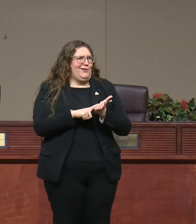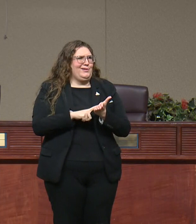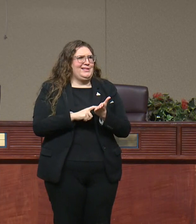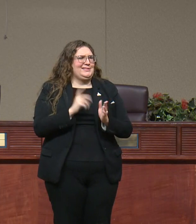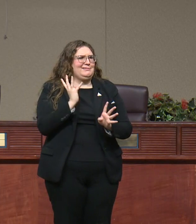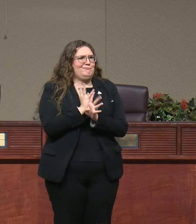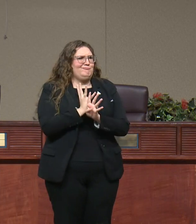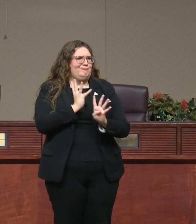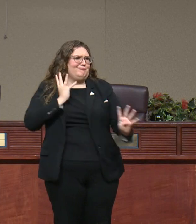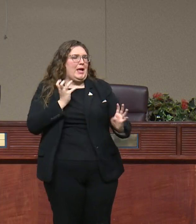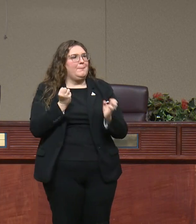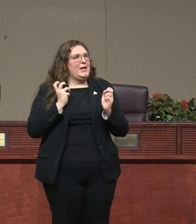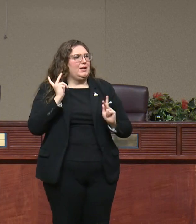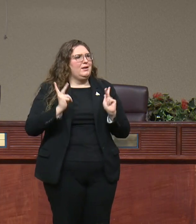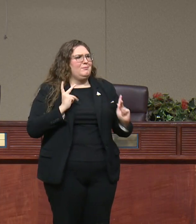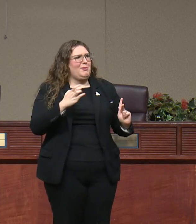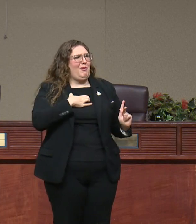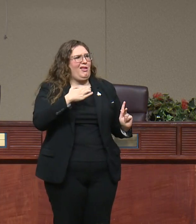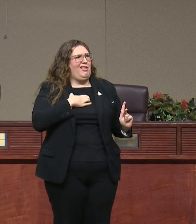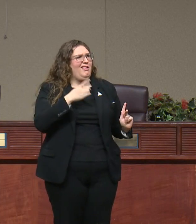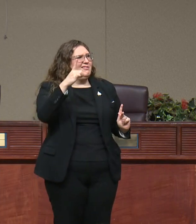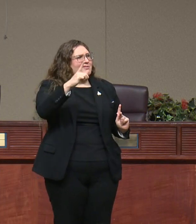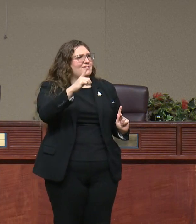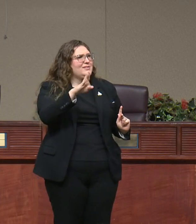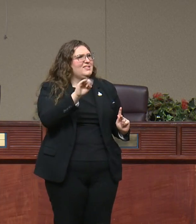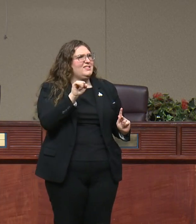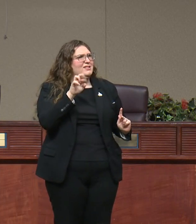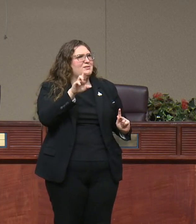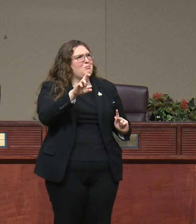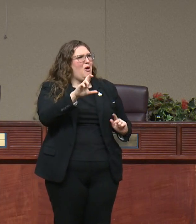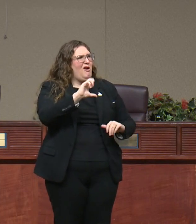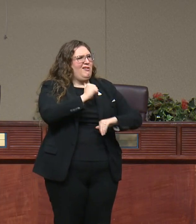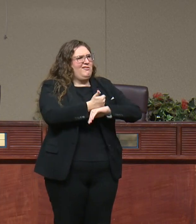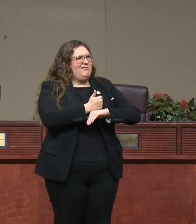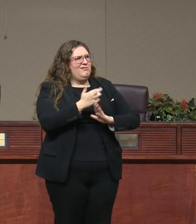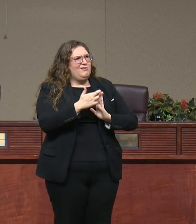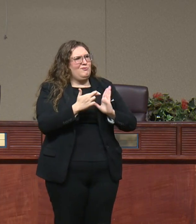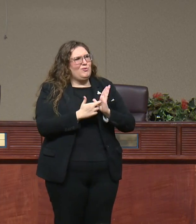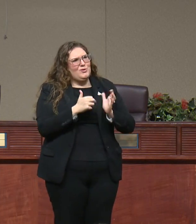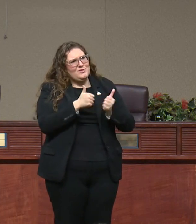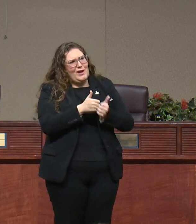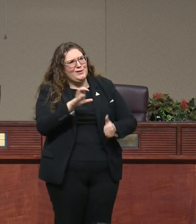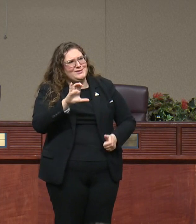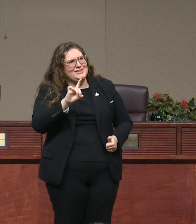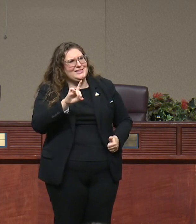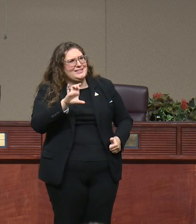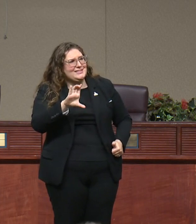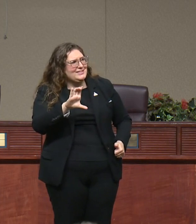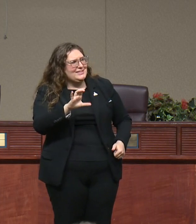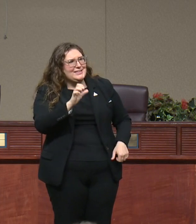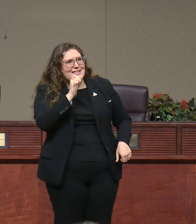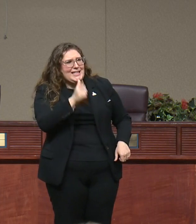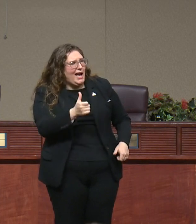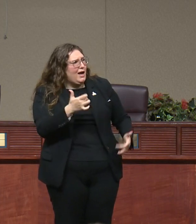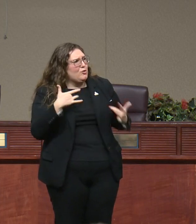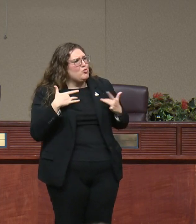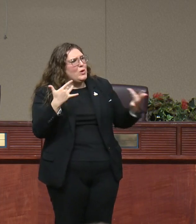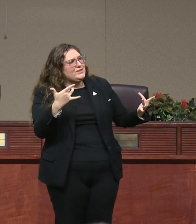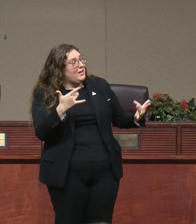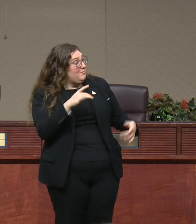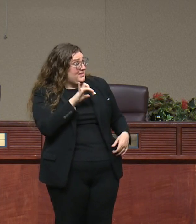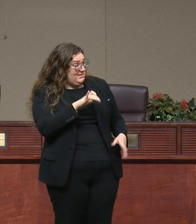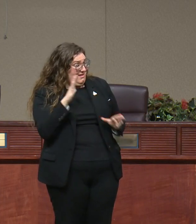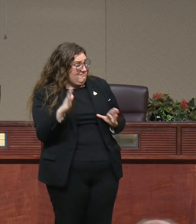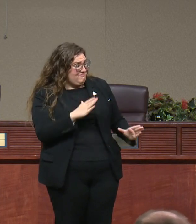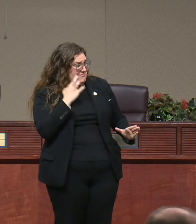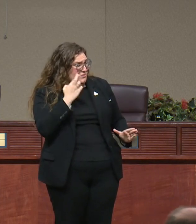doing the right thing over the weekends. Did that play into it, or could you tell us about that? Yes, because of the